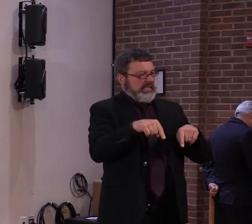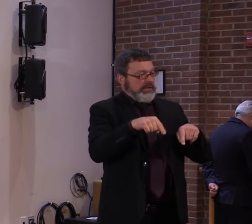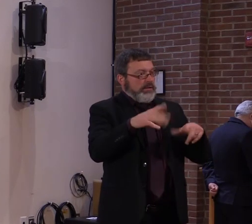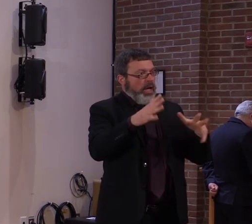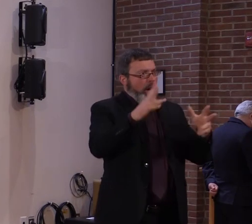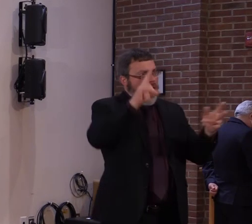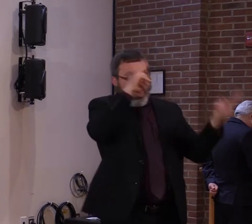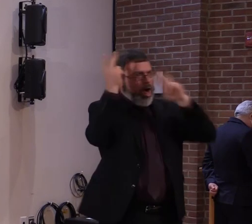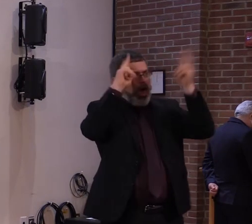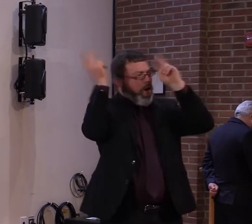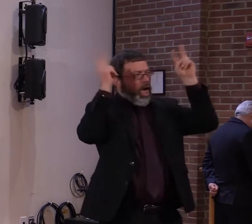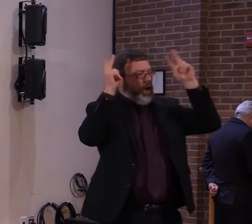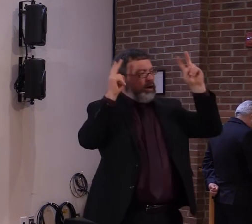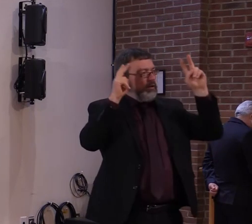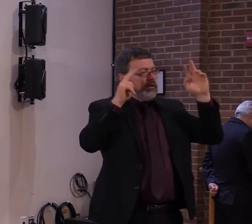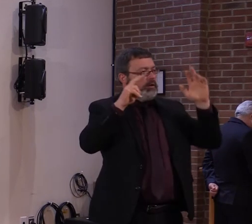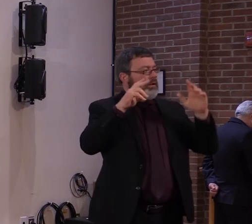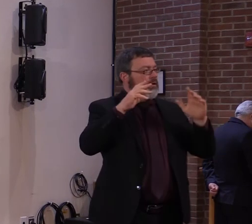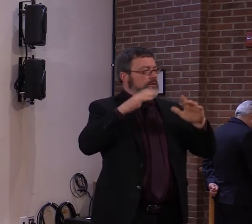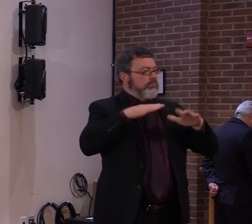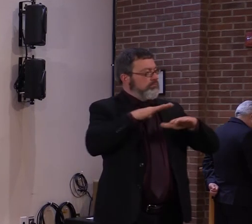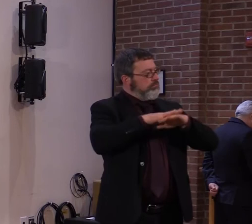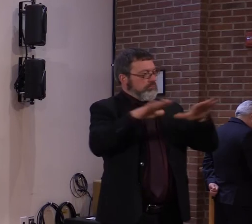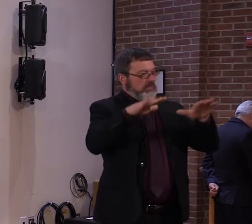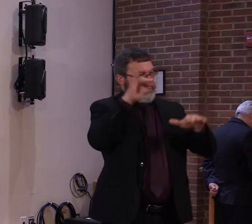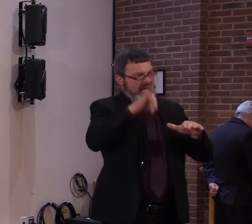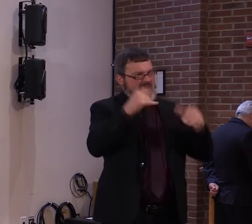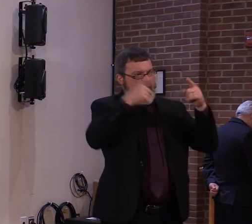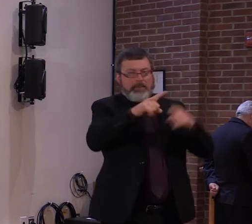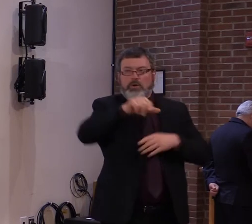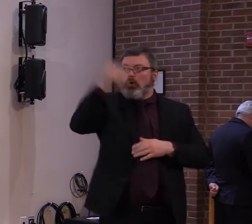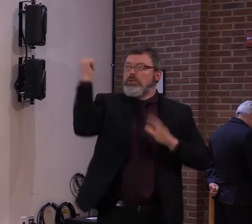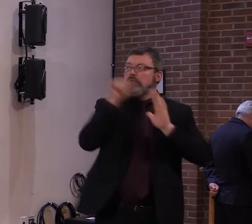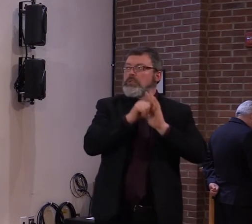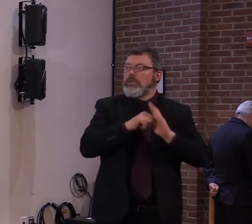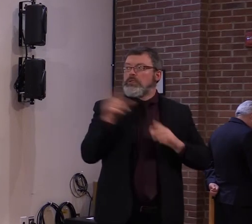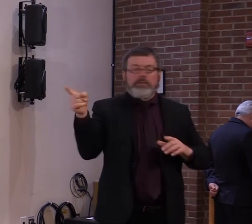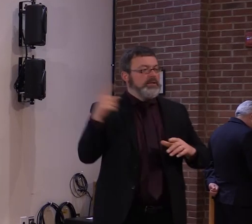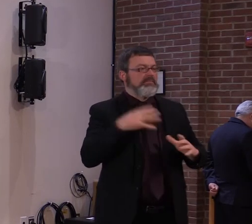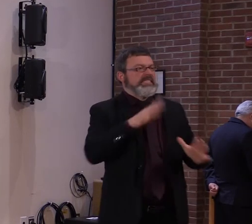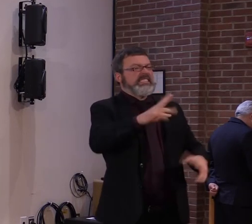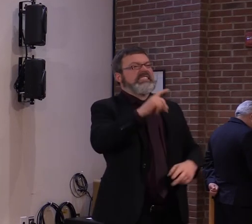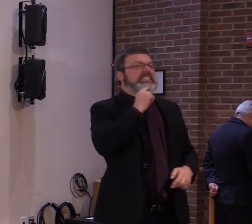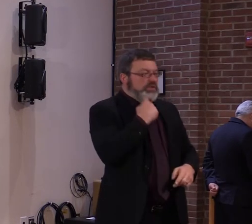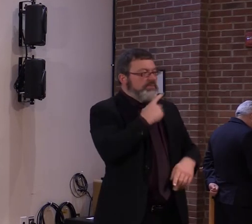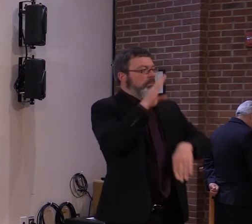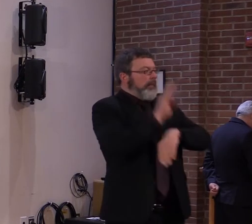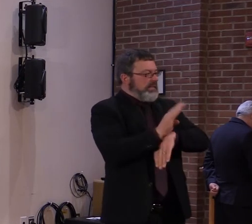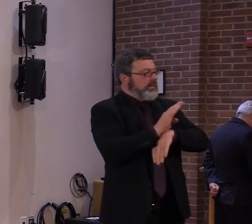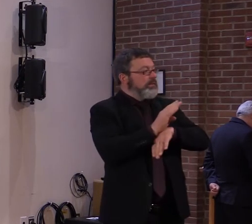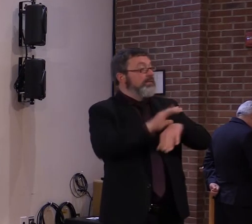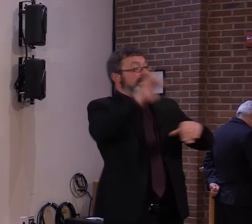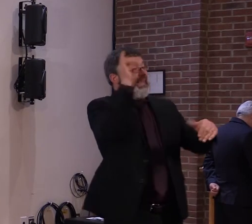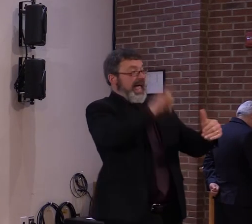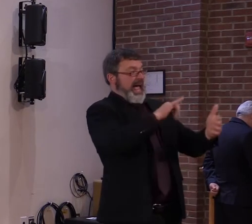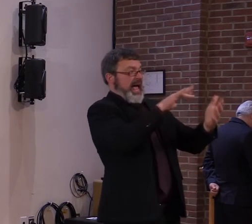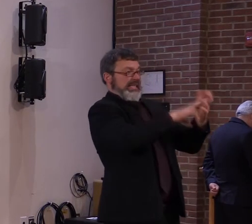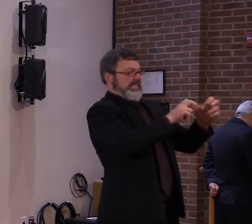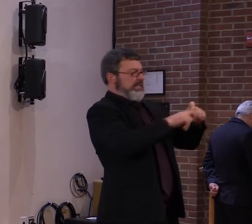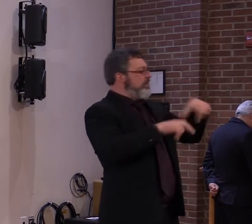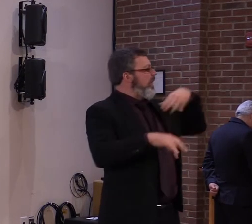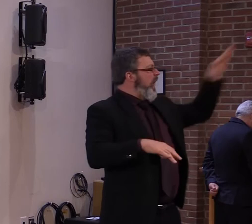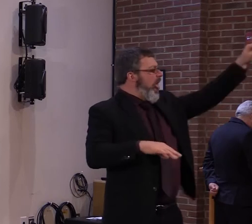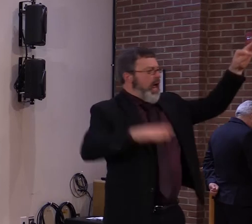pandemic. They're abundant. And for people to cherry-pick studies and say that overturns every piece of